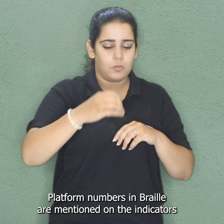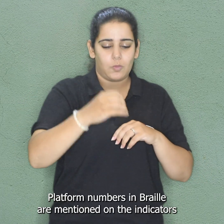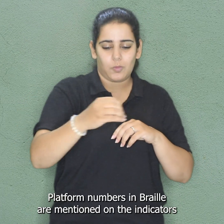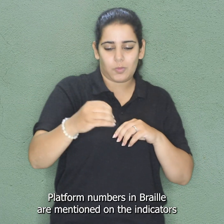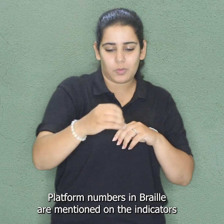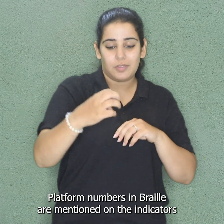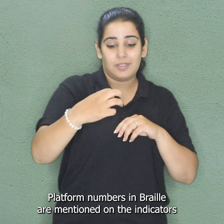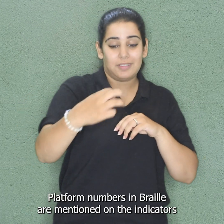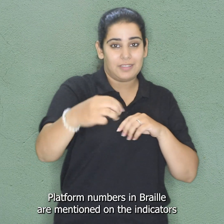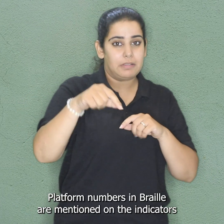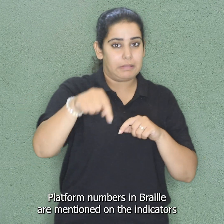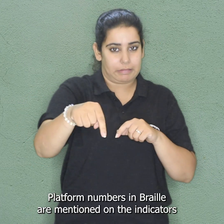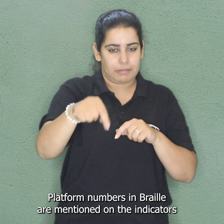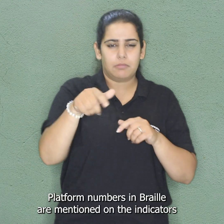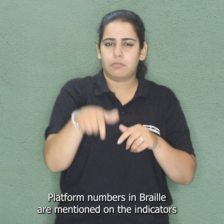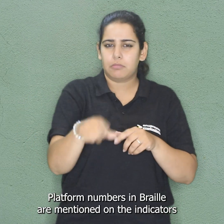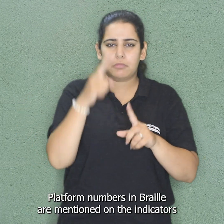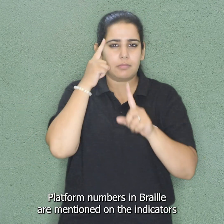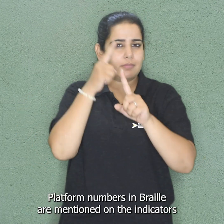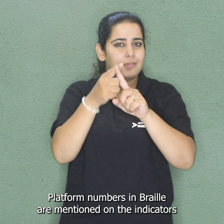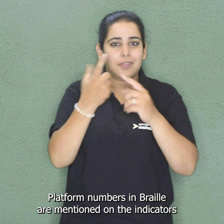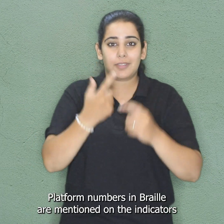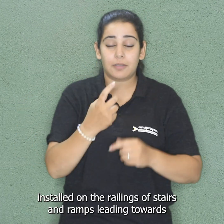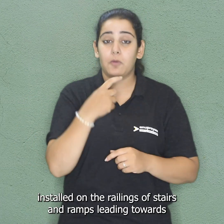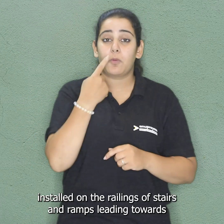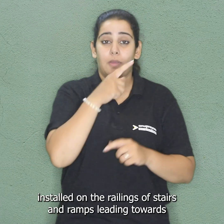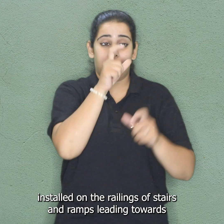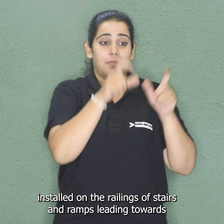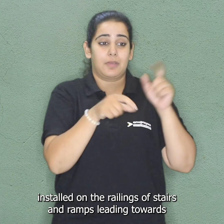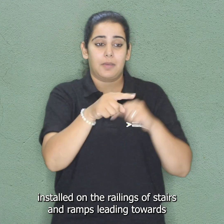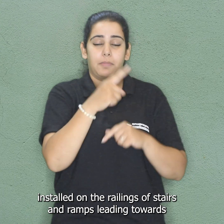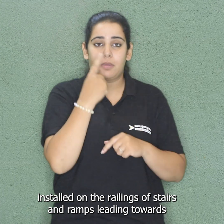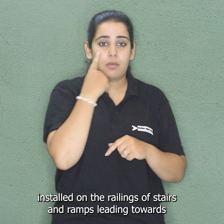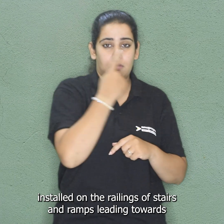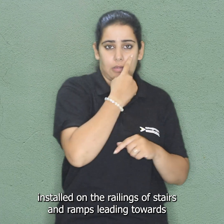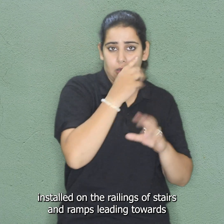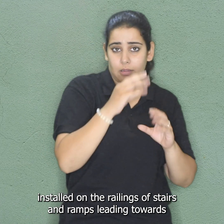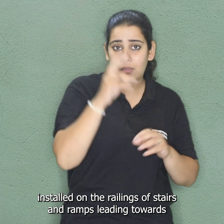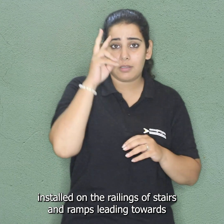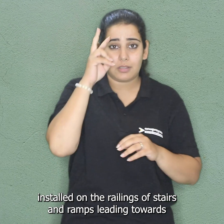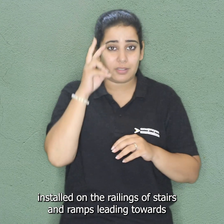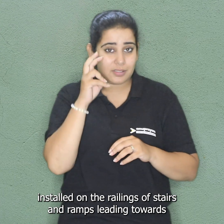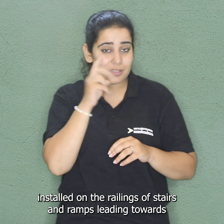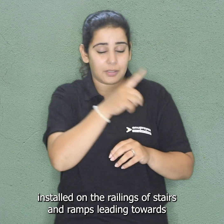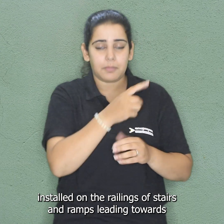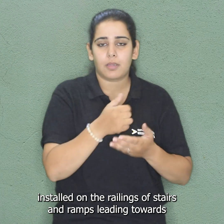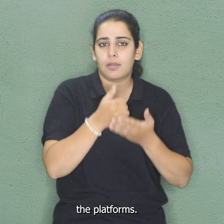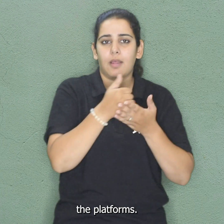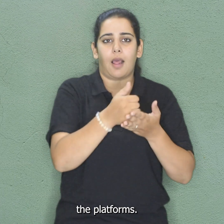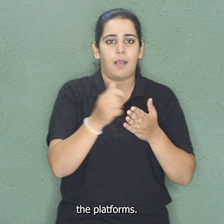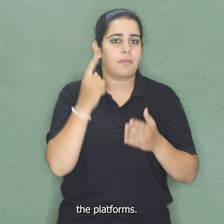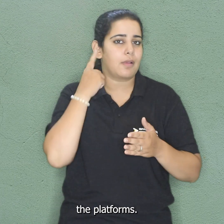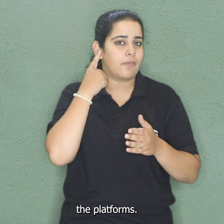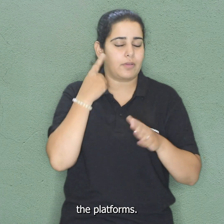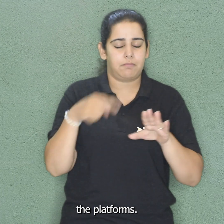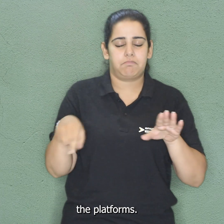Platform numbers in Braille are mentioned on the indicators installed on the railings of stairs and ramps leading towards the platforms.